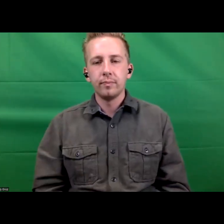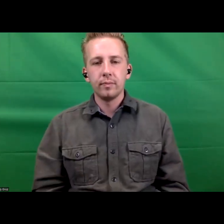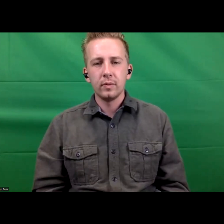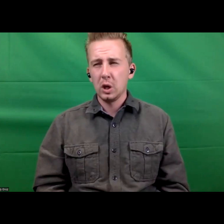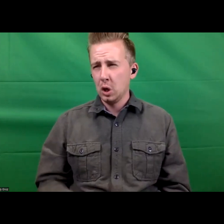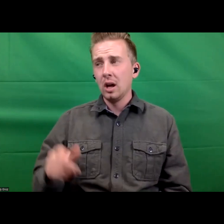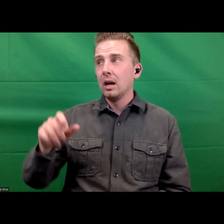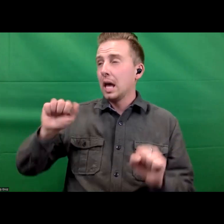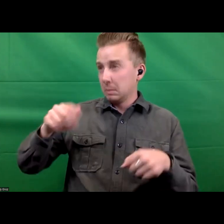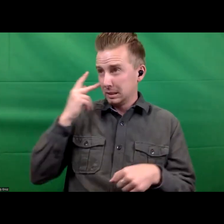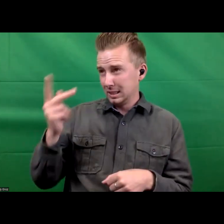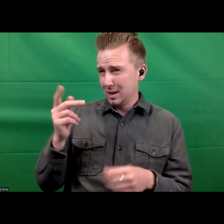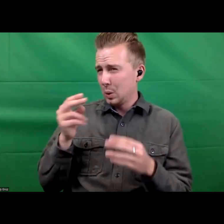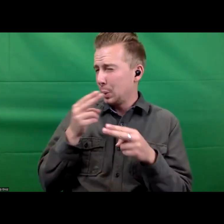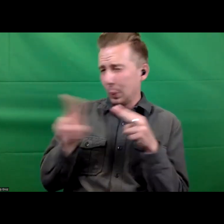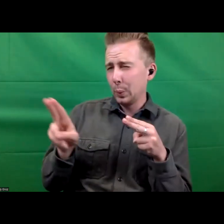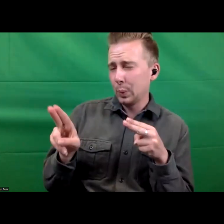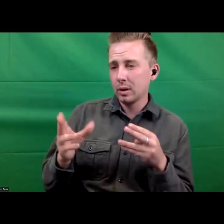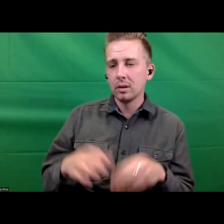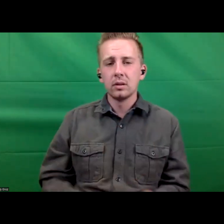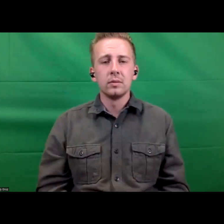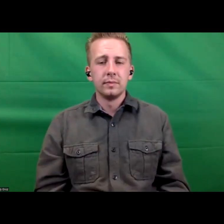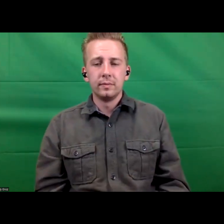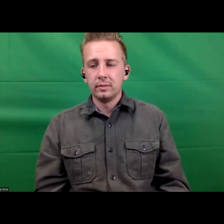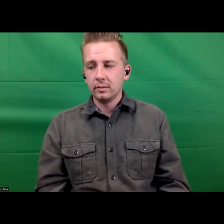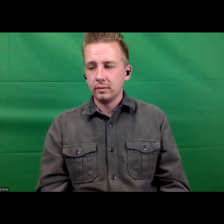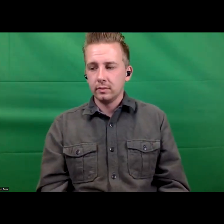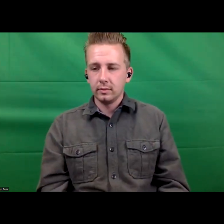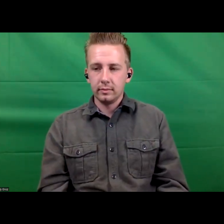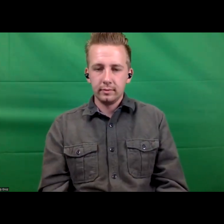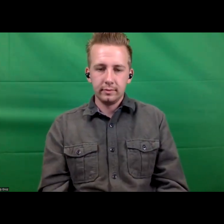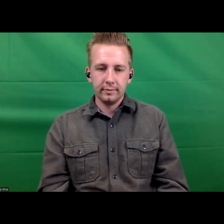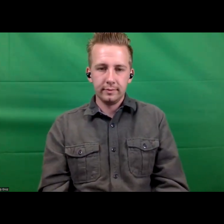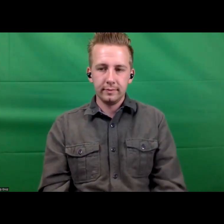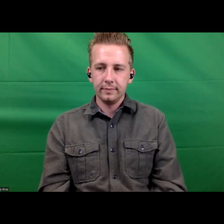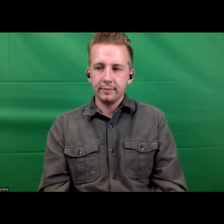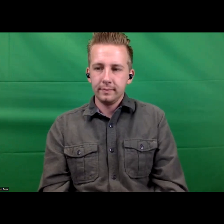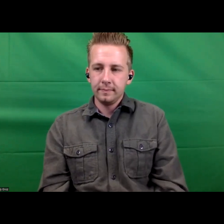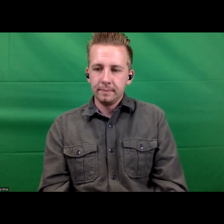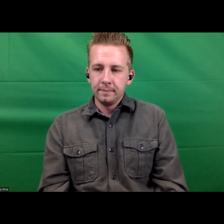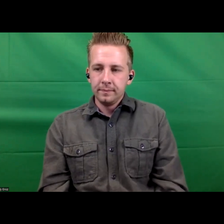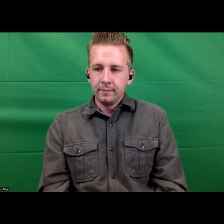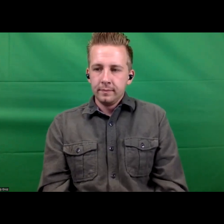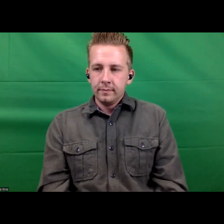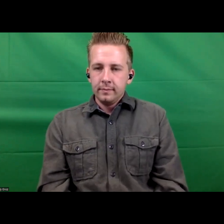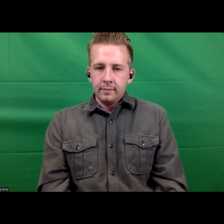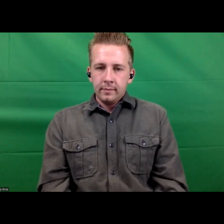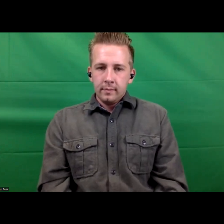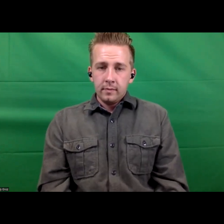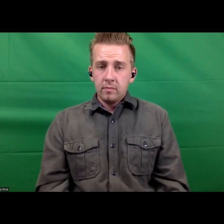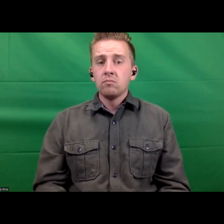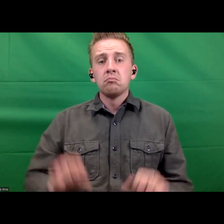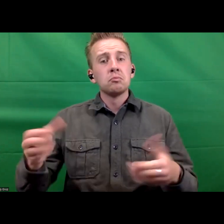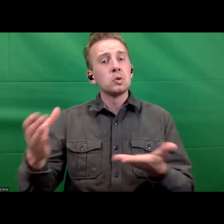is economics. The business pathway provides classes within a broad area of interest and gives you specific options for earning certificates, associate degrees,